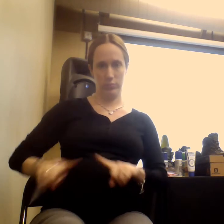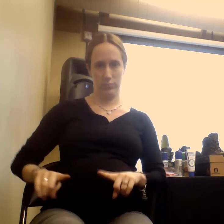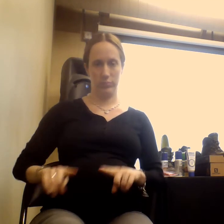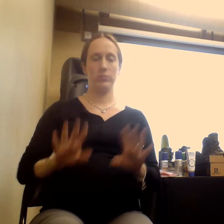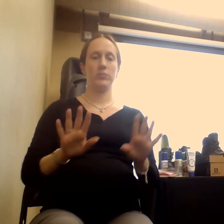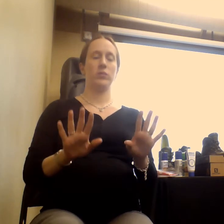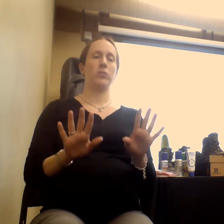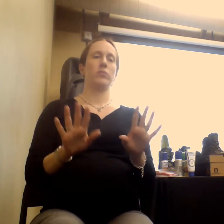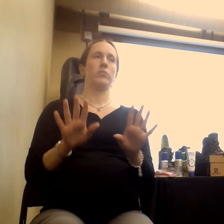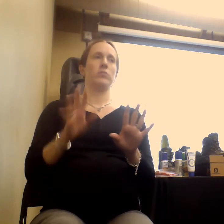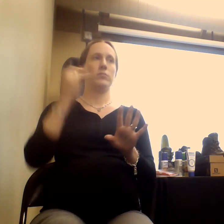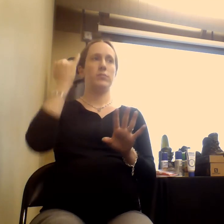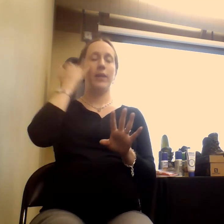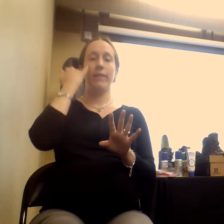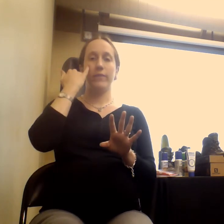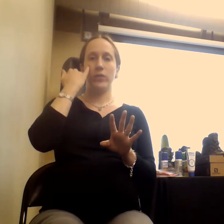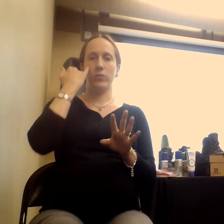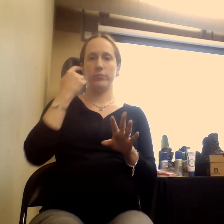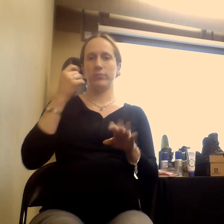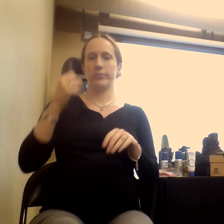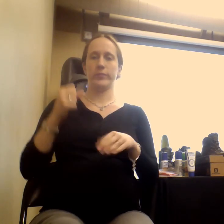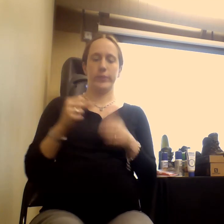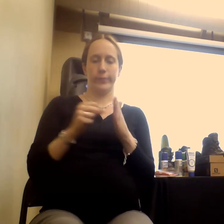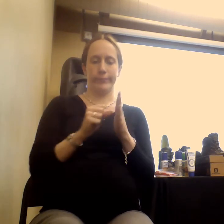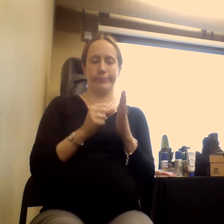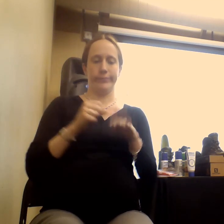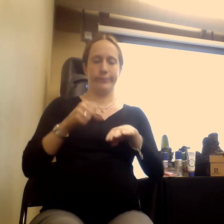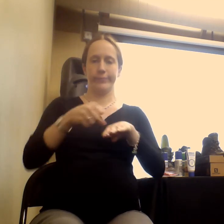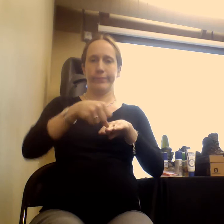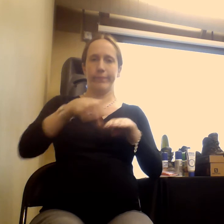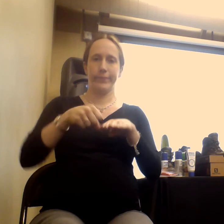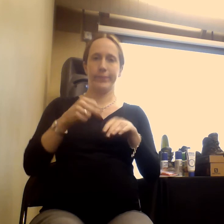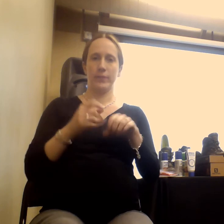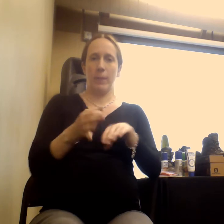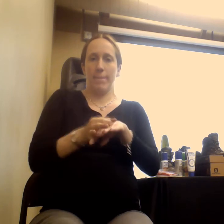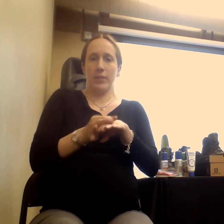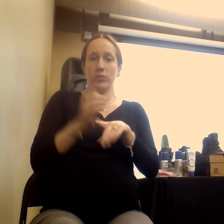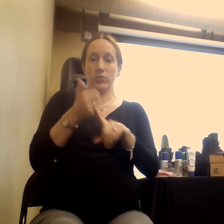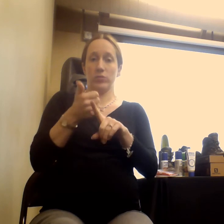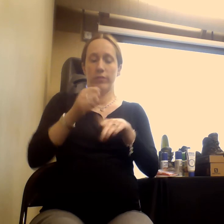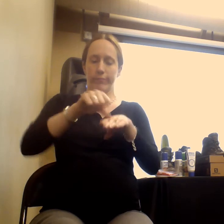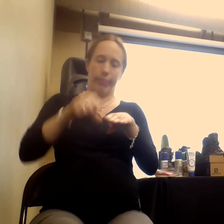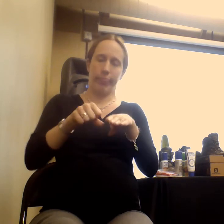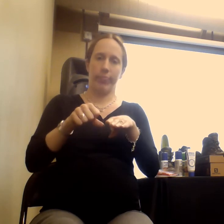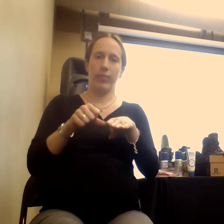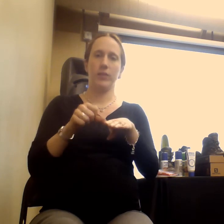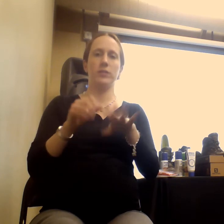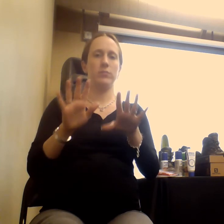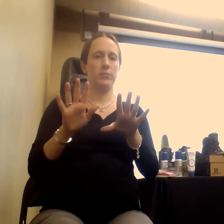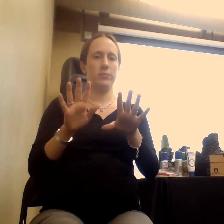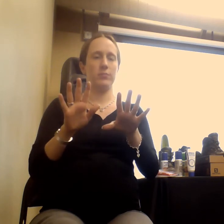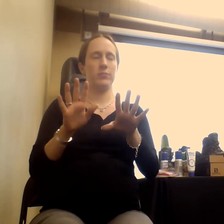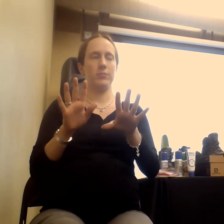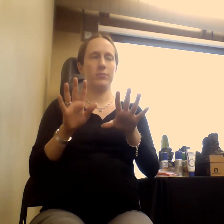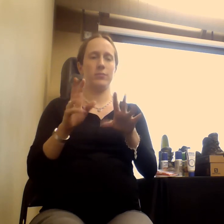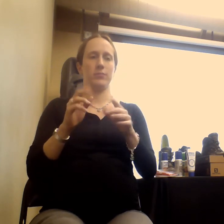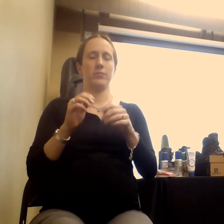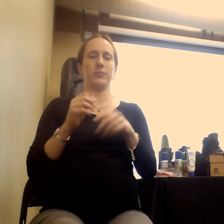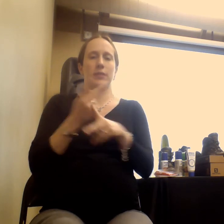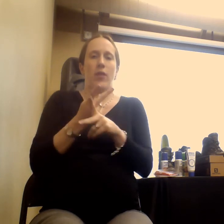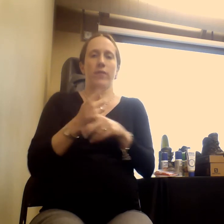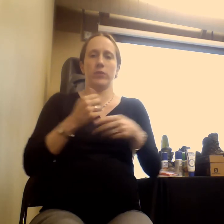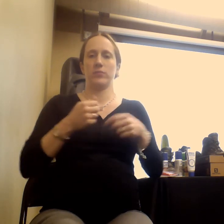You don't want to just slice into it or poke it. You want to get it at the bottom so the drainage can continue to happen. But if you do something like that, or even if you just